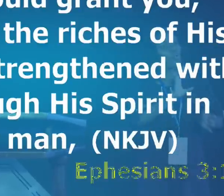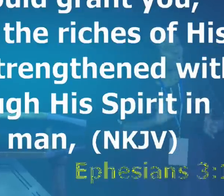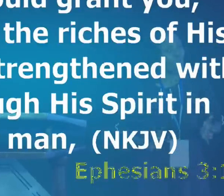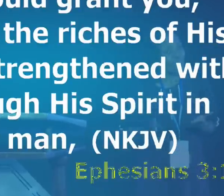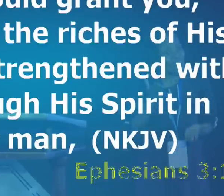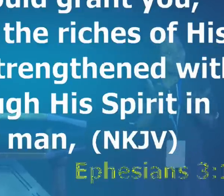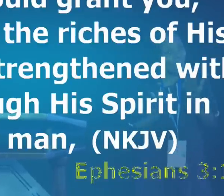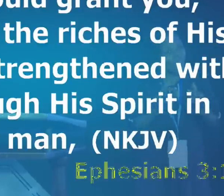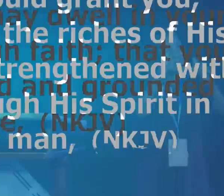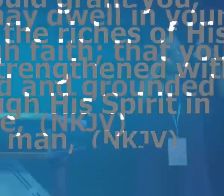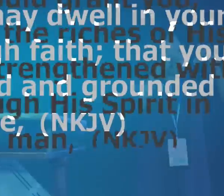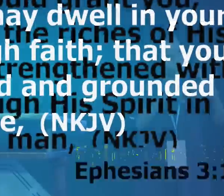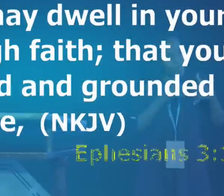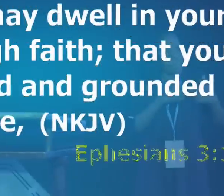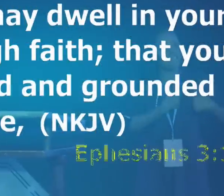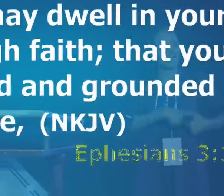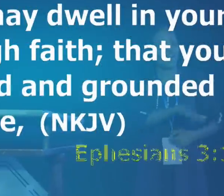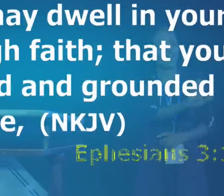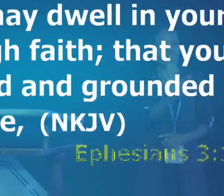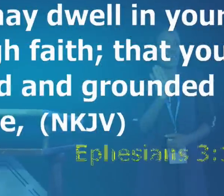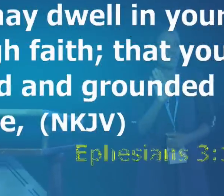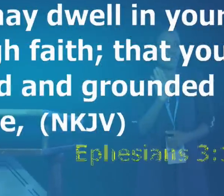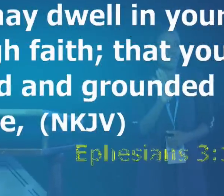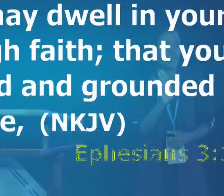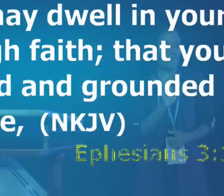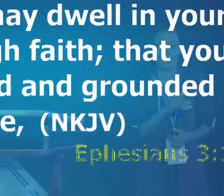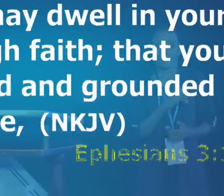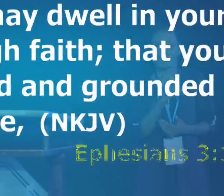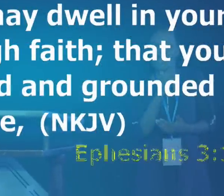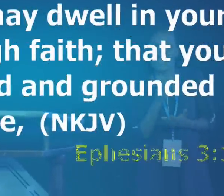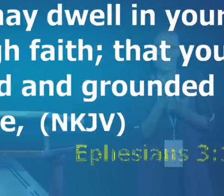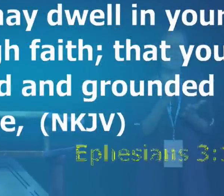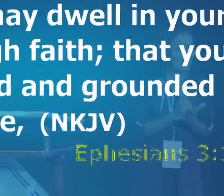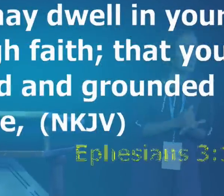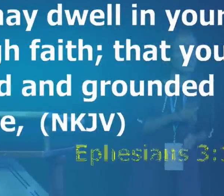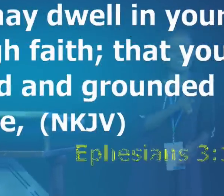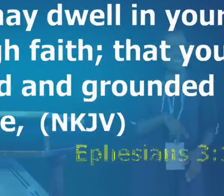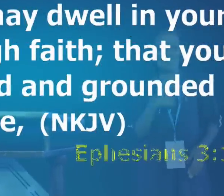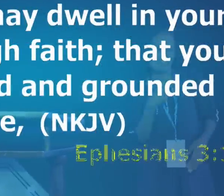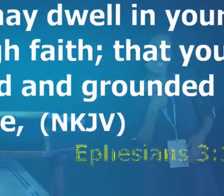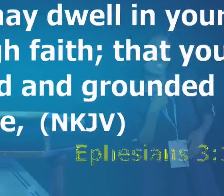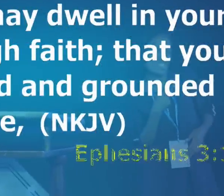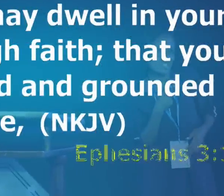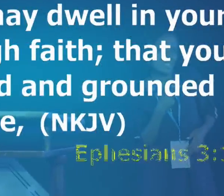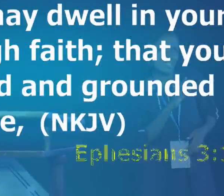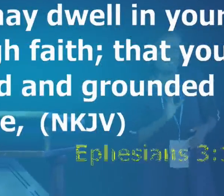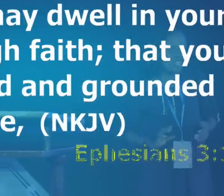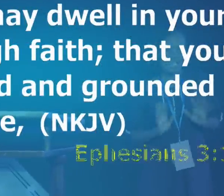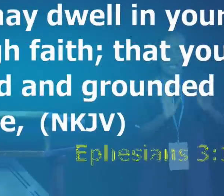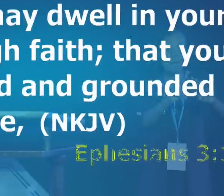in your hearts, not because you know, not because you feel him, but through